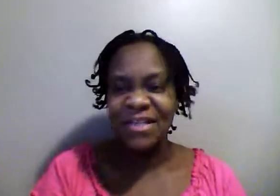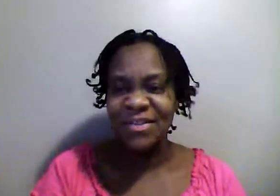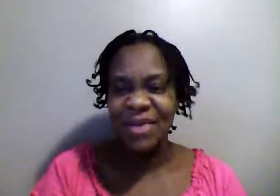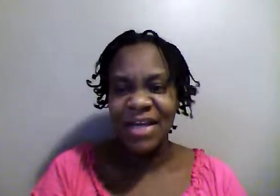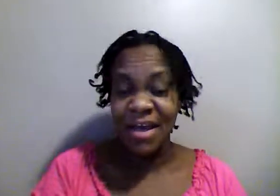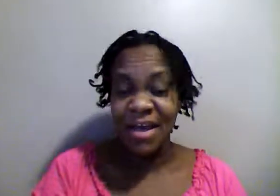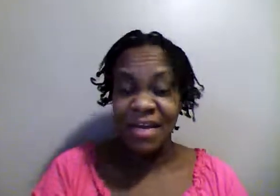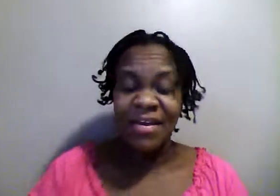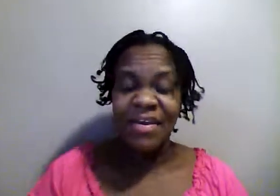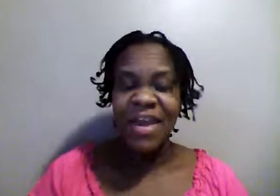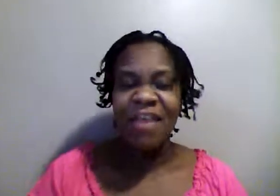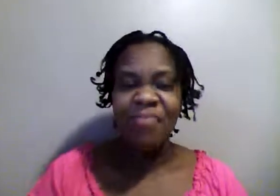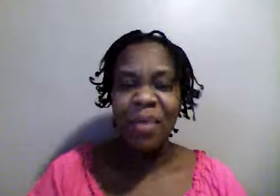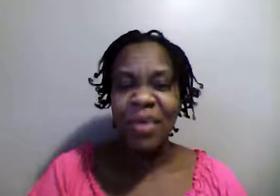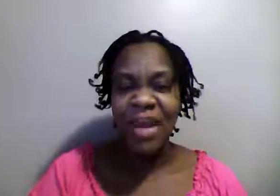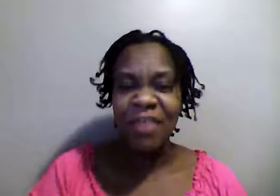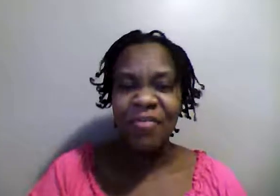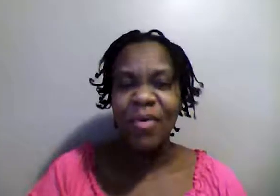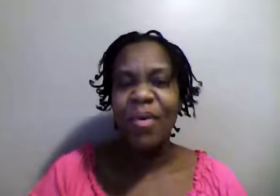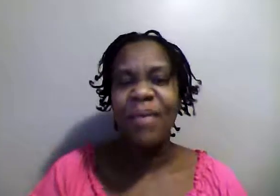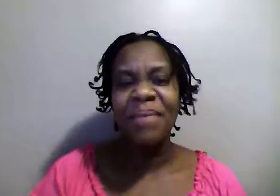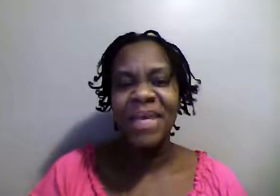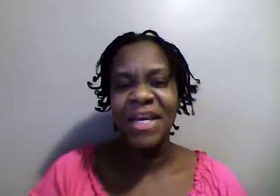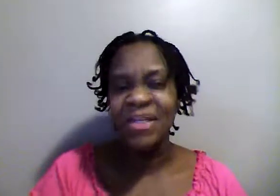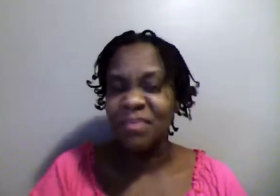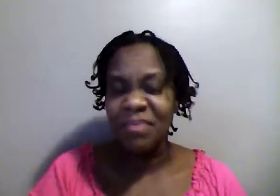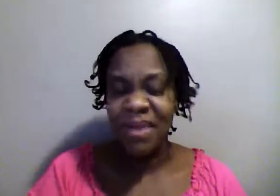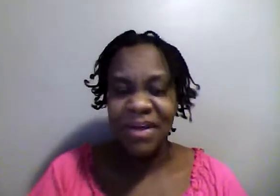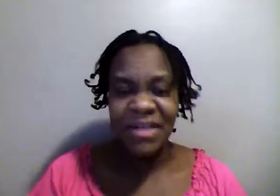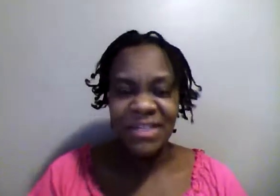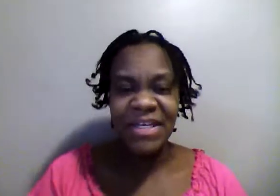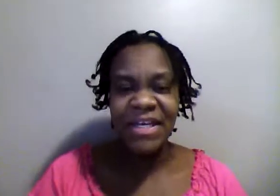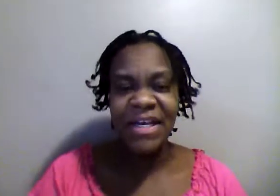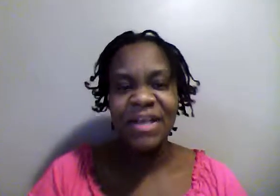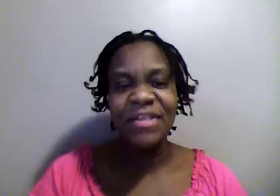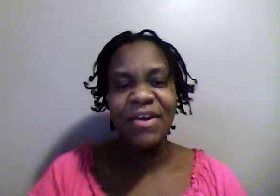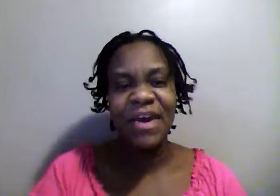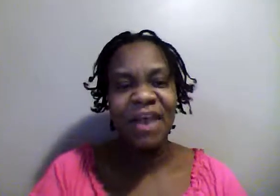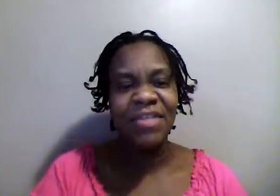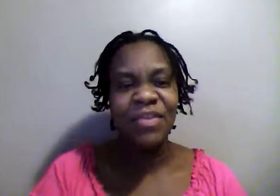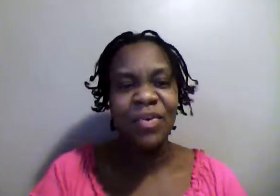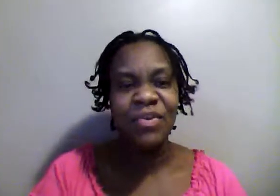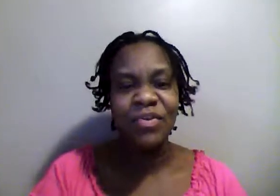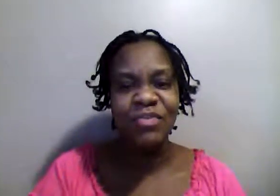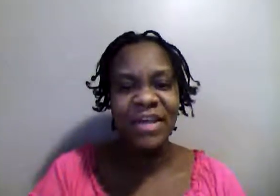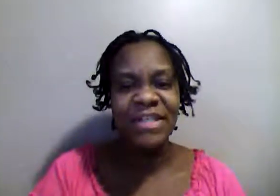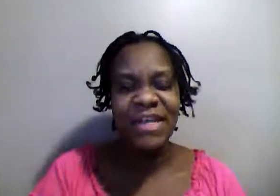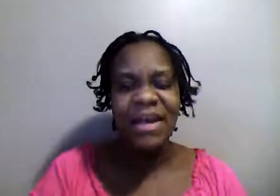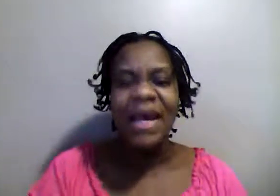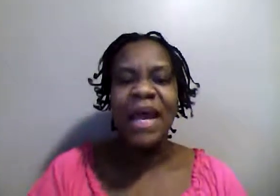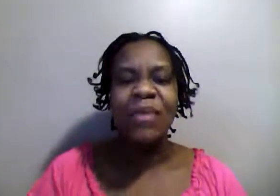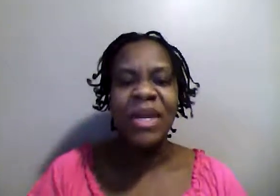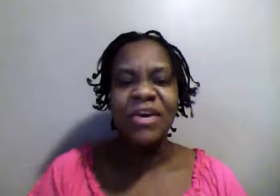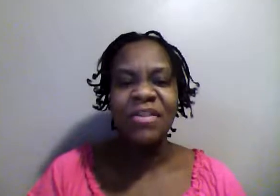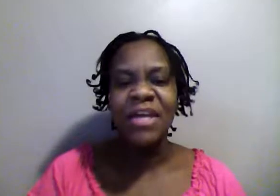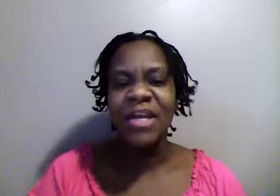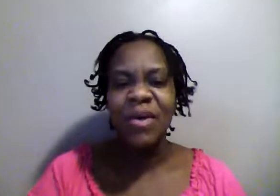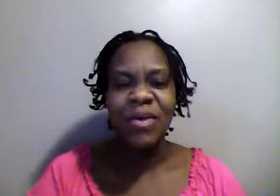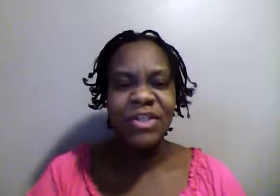that you can have proper airflow. Each seedling is going to have its own nutrients. And when you're thinning out